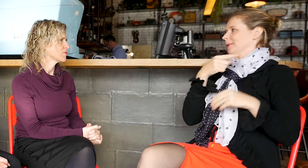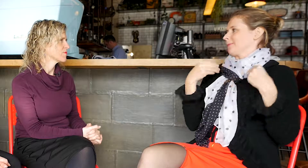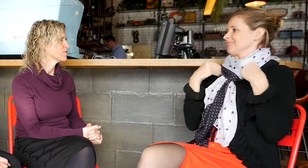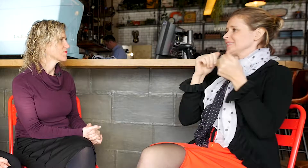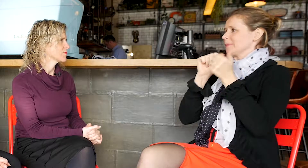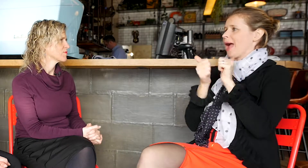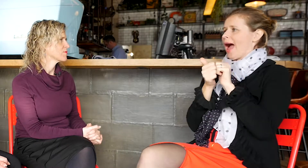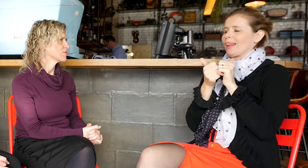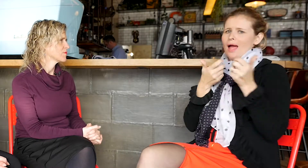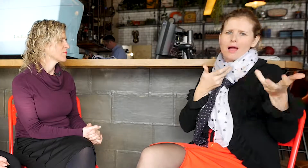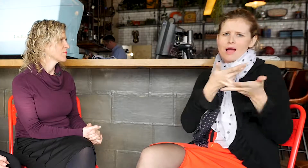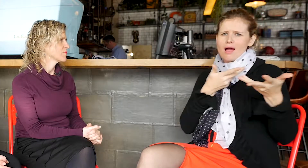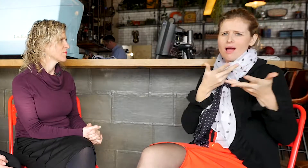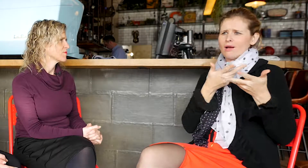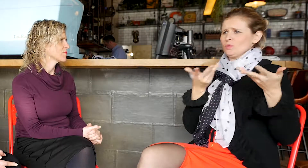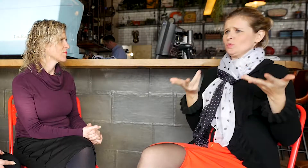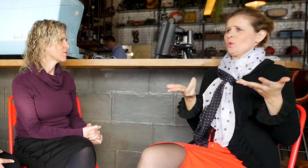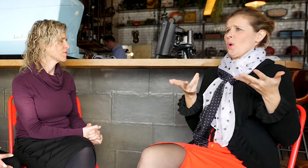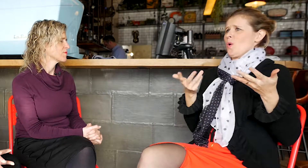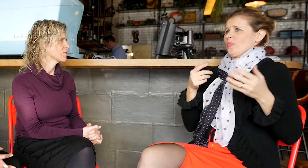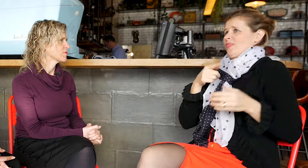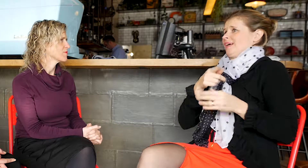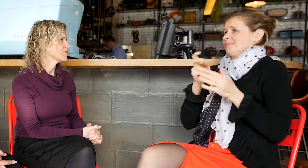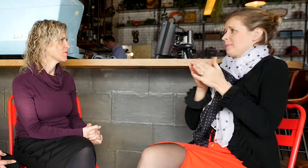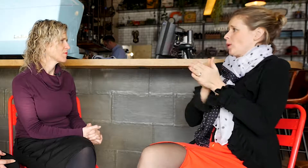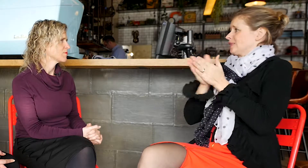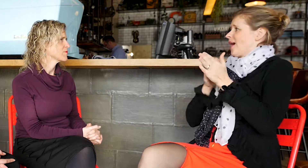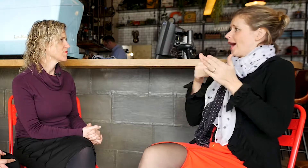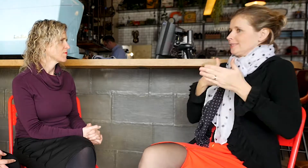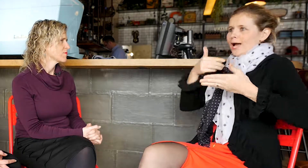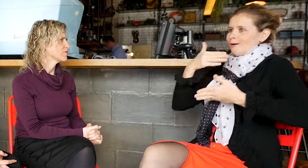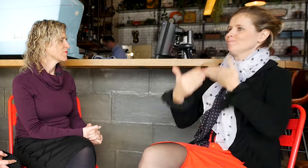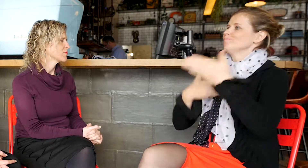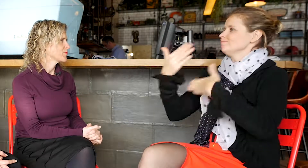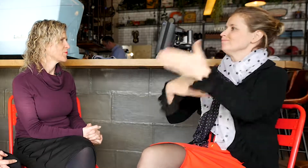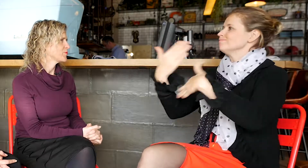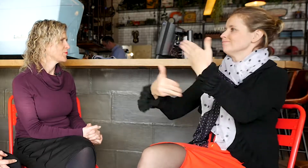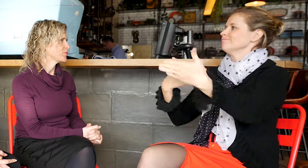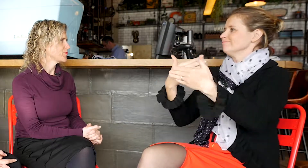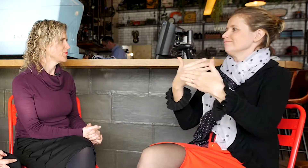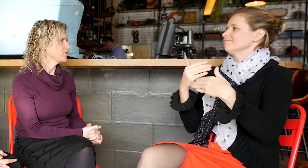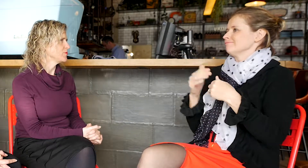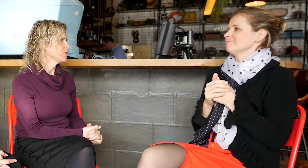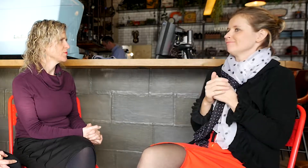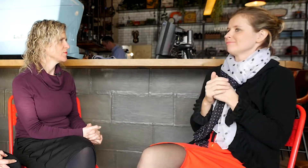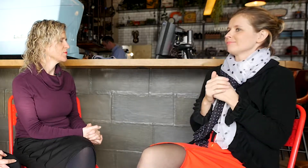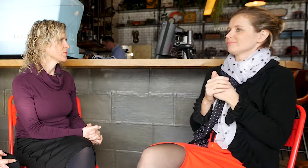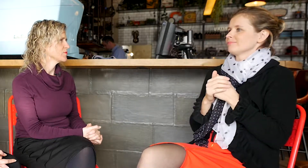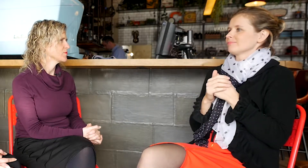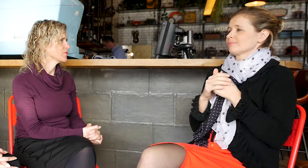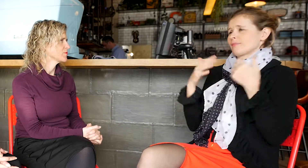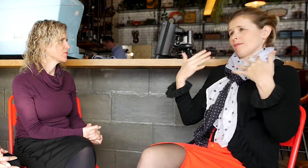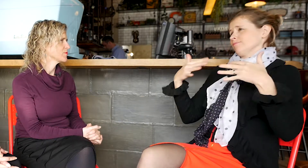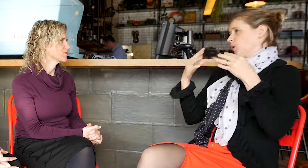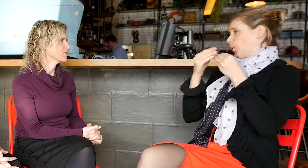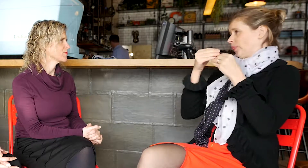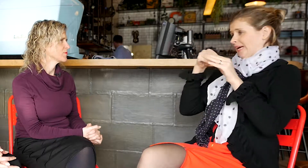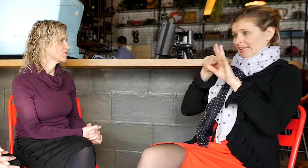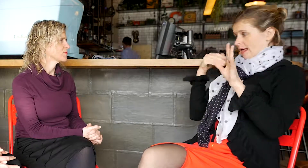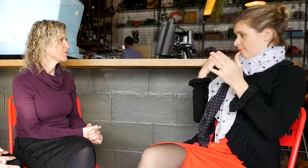so we have that shared vision. And that really motivated us just to, to